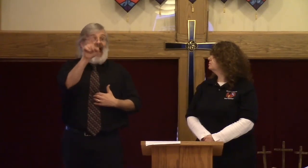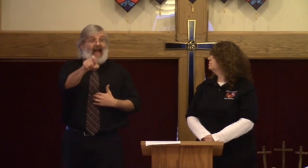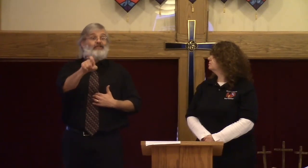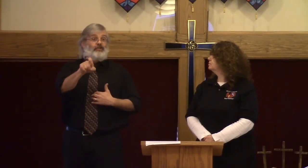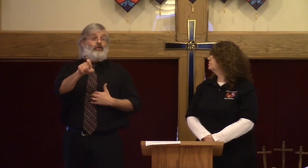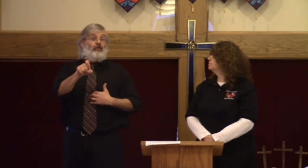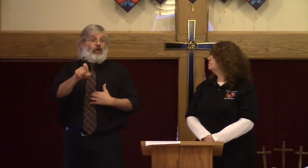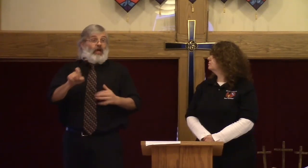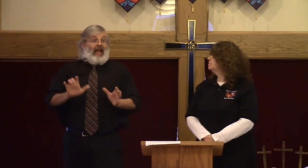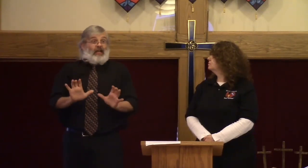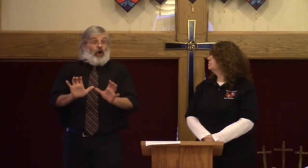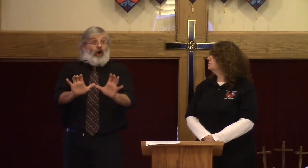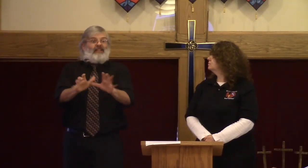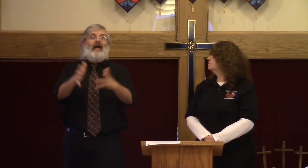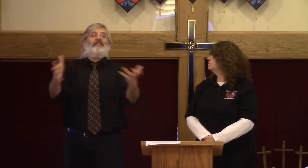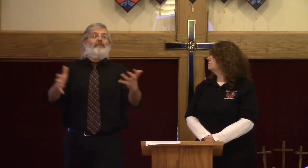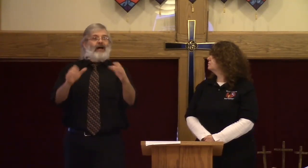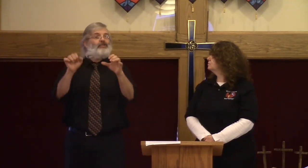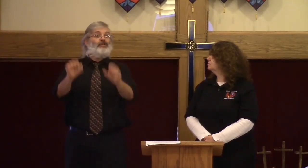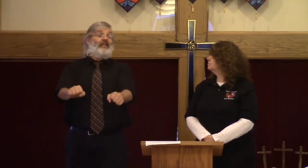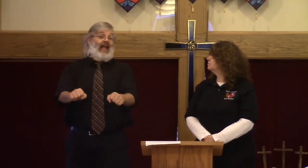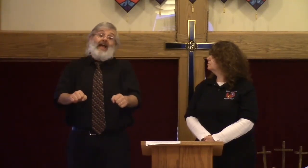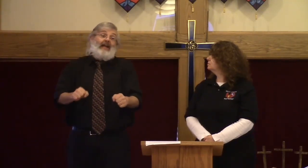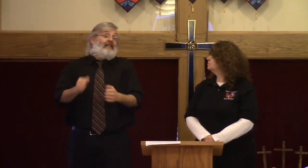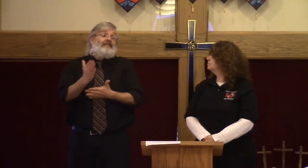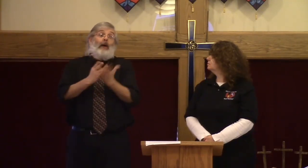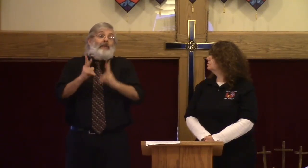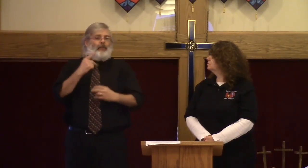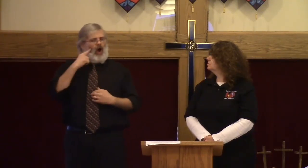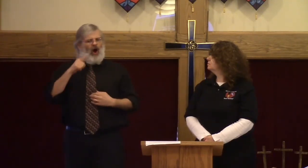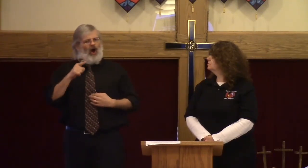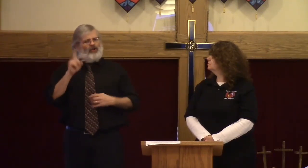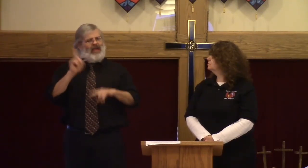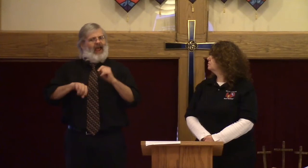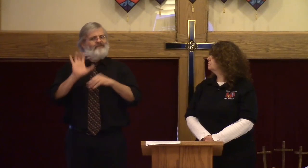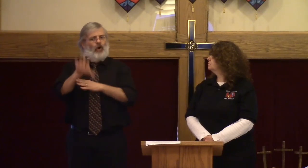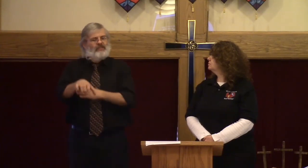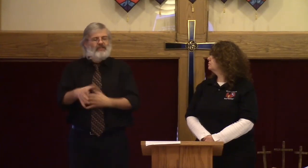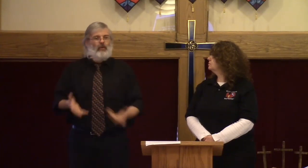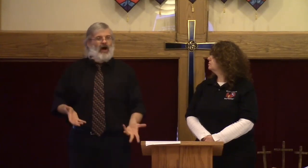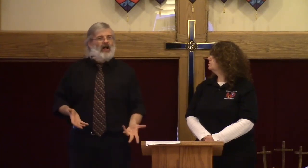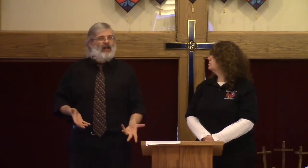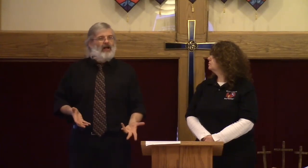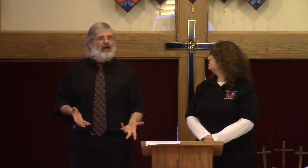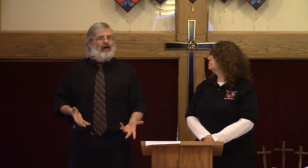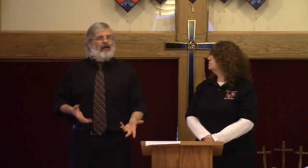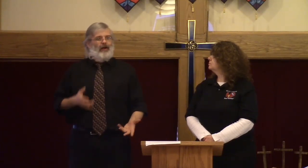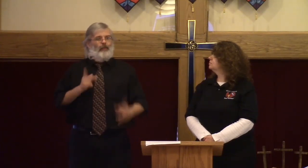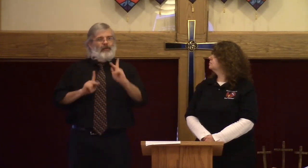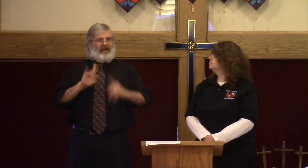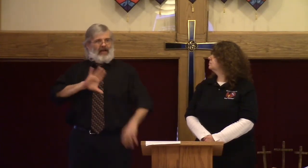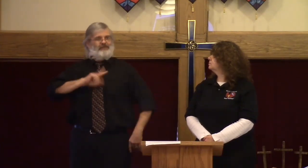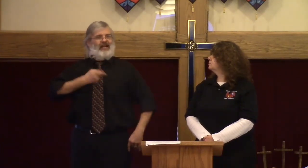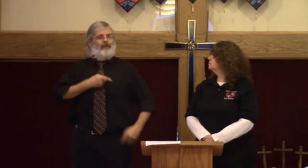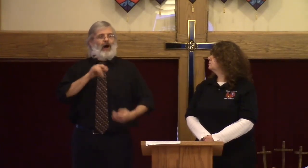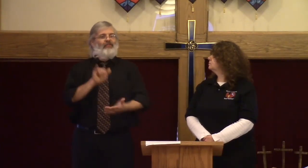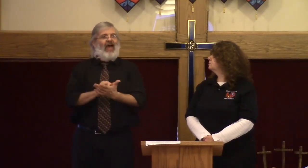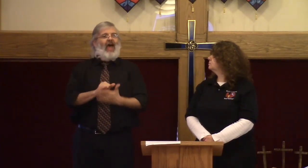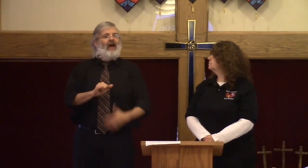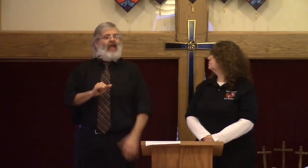has to encourage that as much as she can. And some people, you can't force it. Well. People get upset about that,